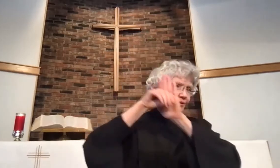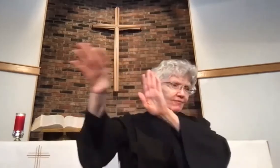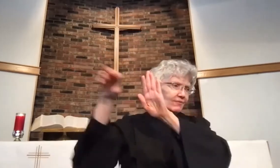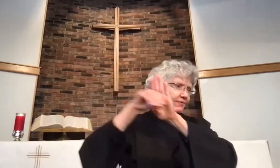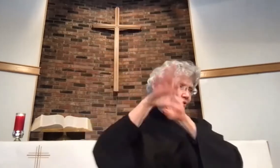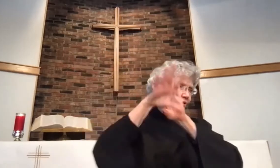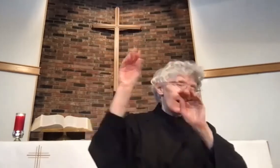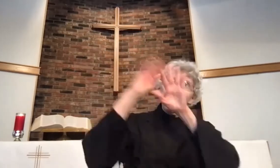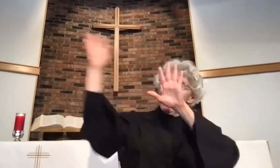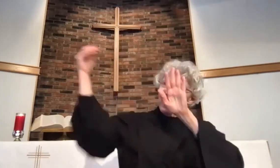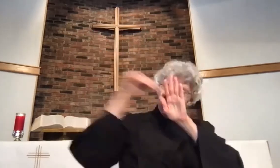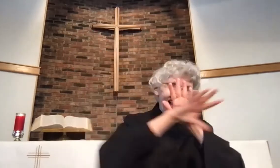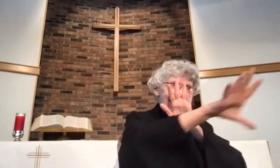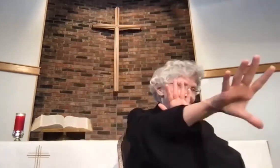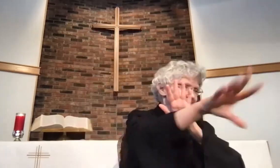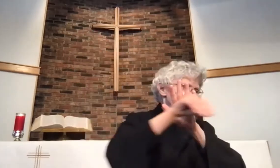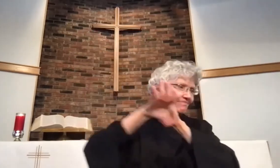Use us to reflect your light,